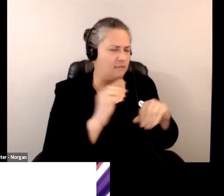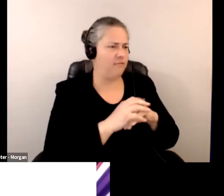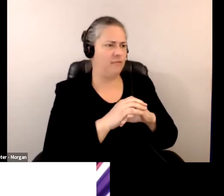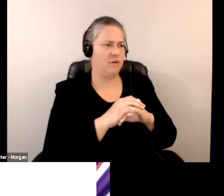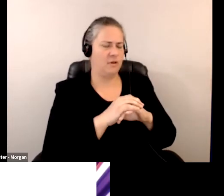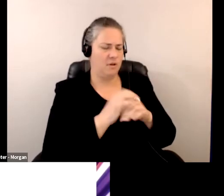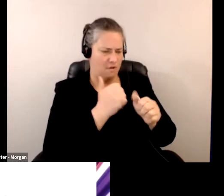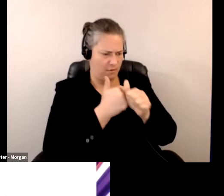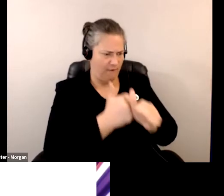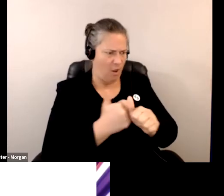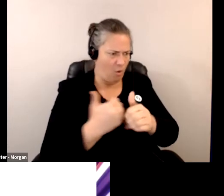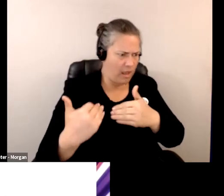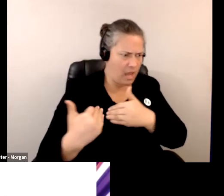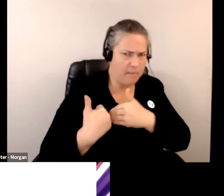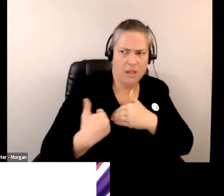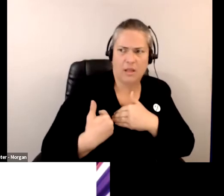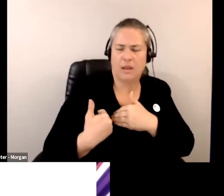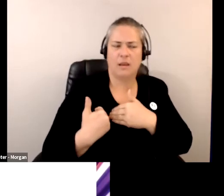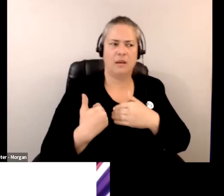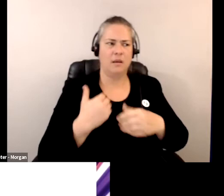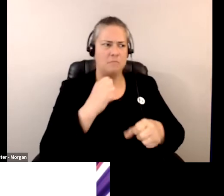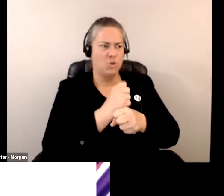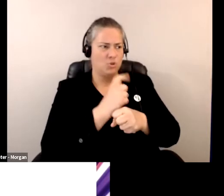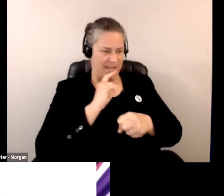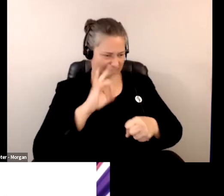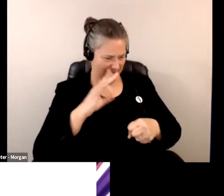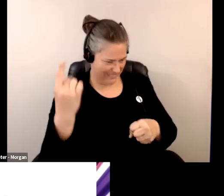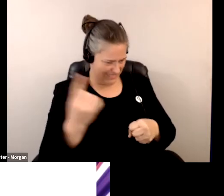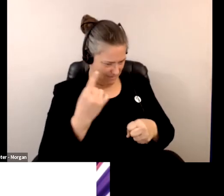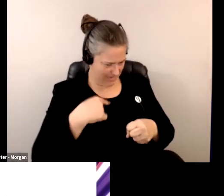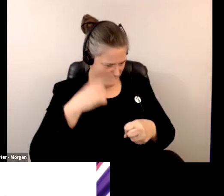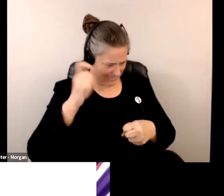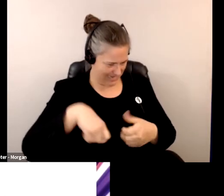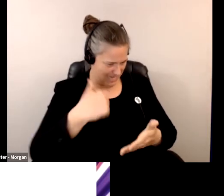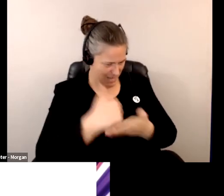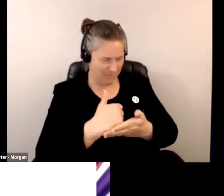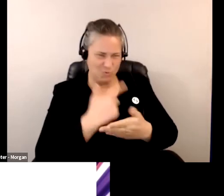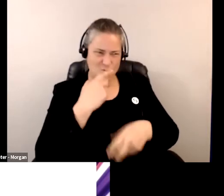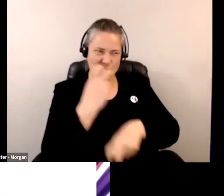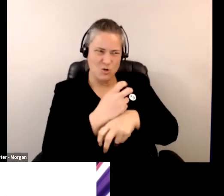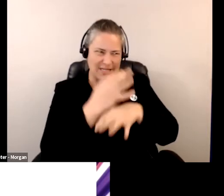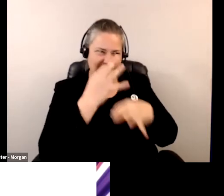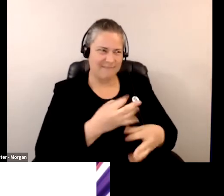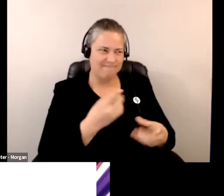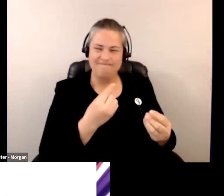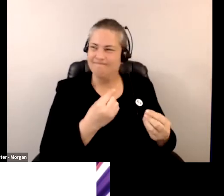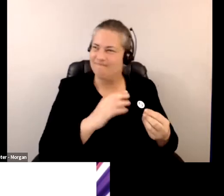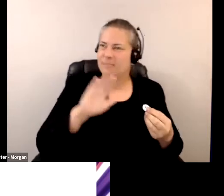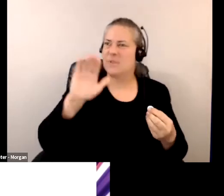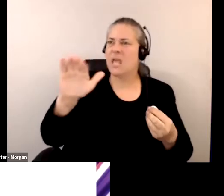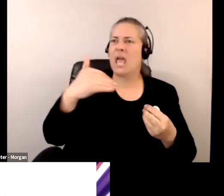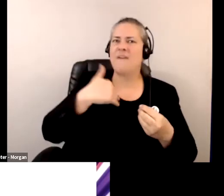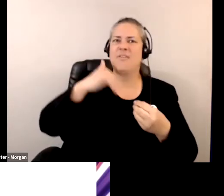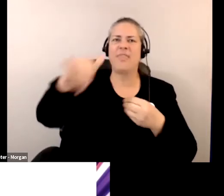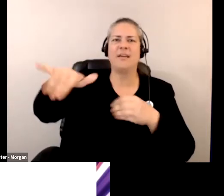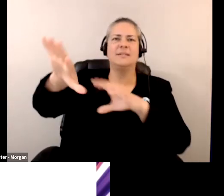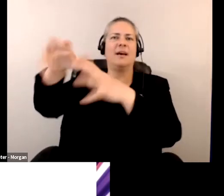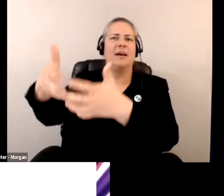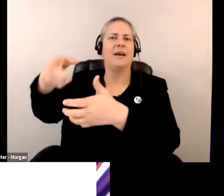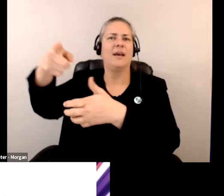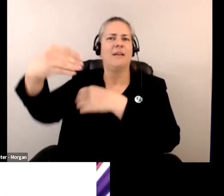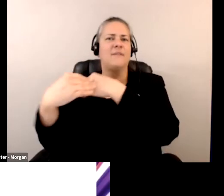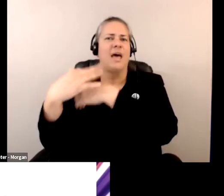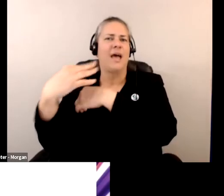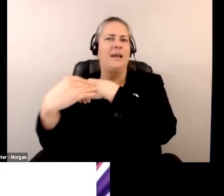accountability, to help them when there's something that they are facing a difficult decision, since the body will be aware